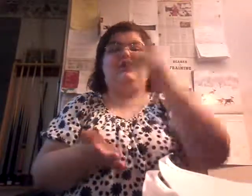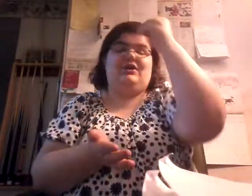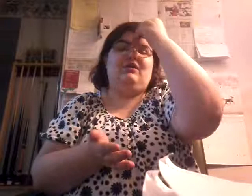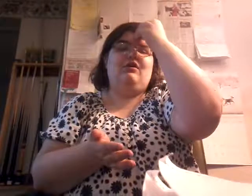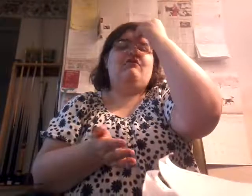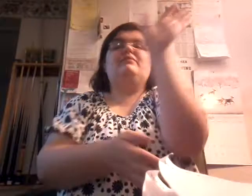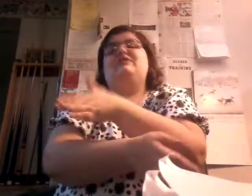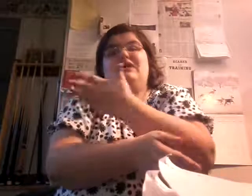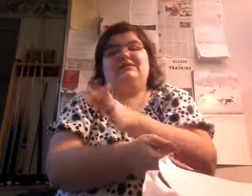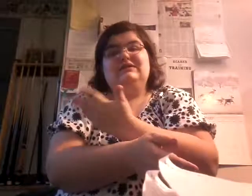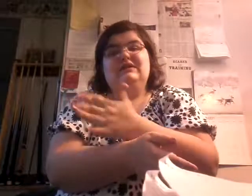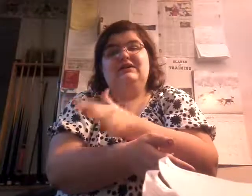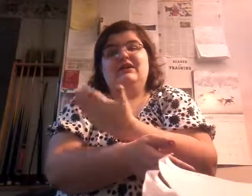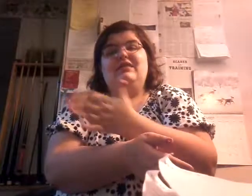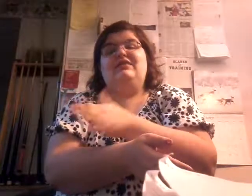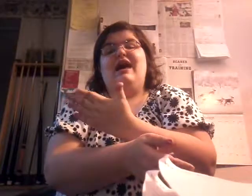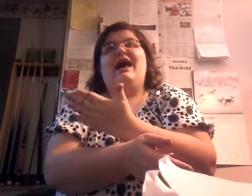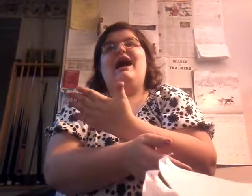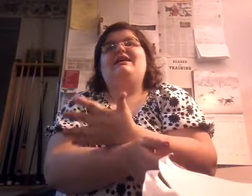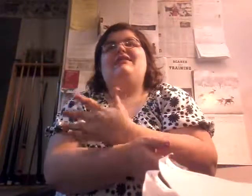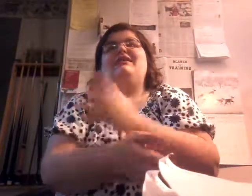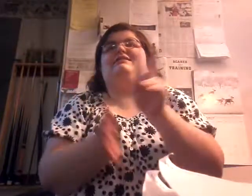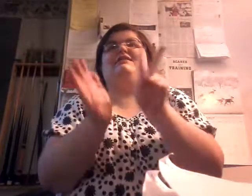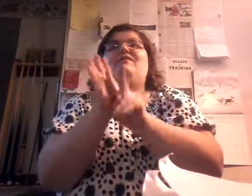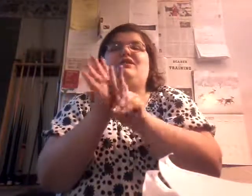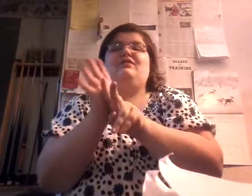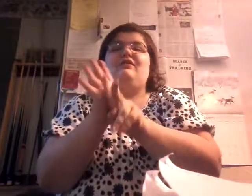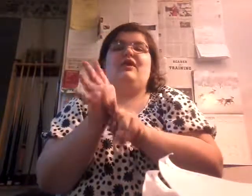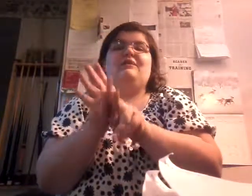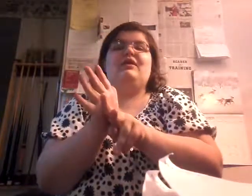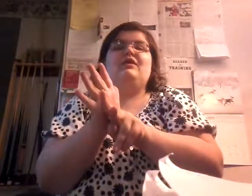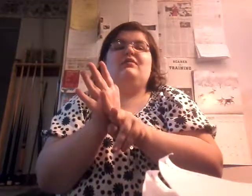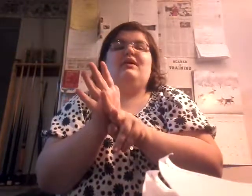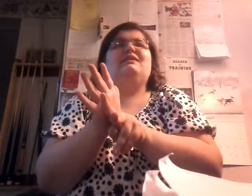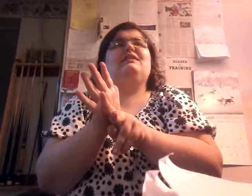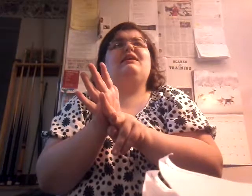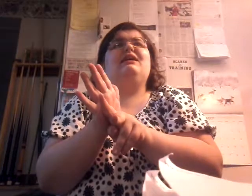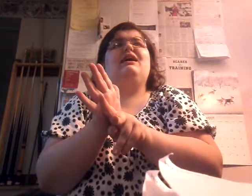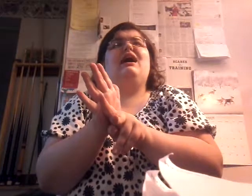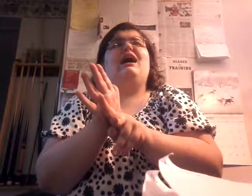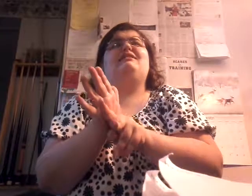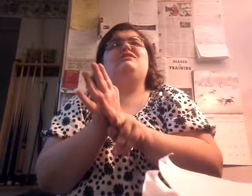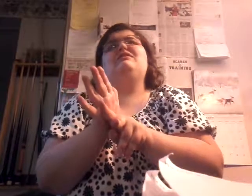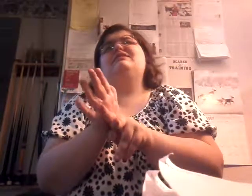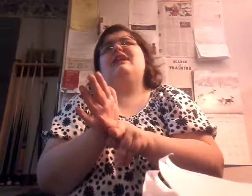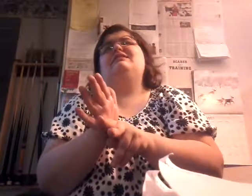learned from songs that I already did videos for. Basically, I teach you the signs